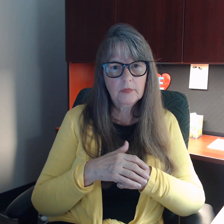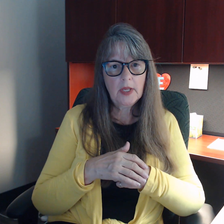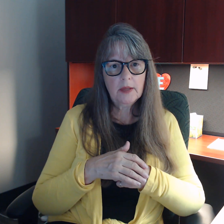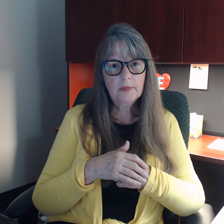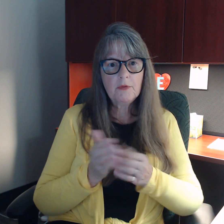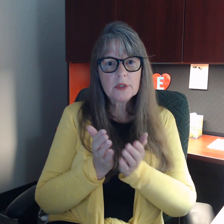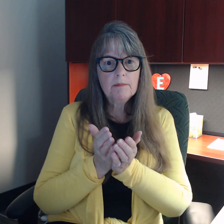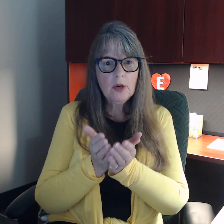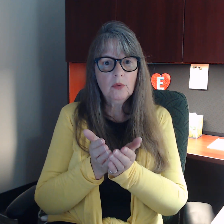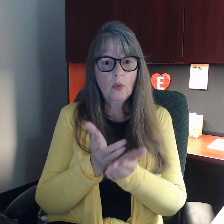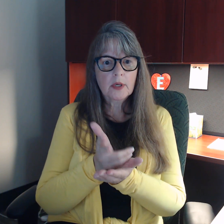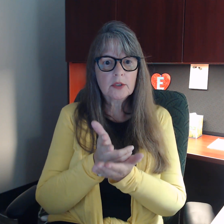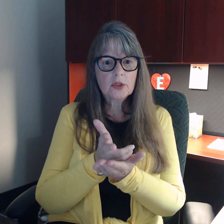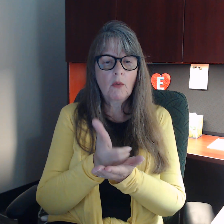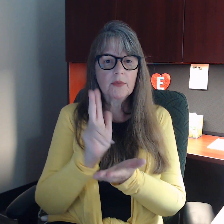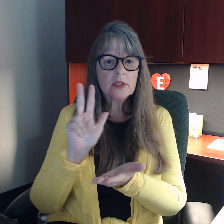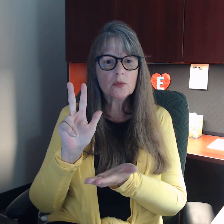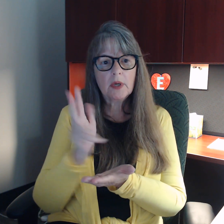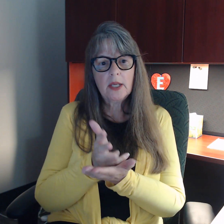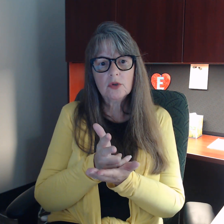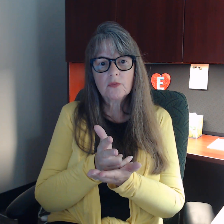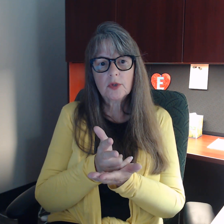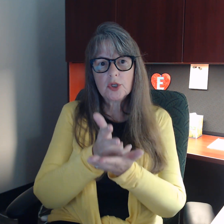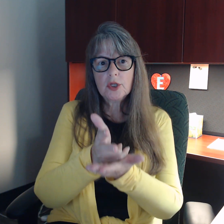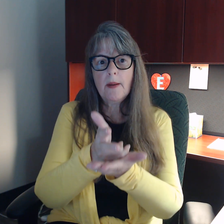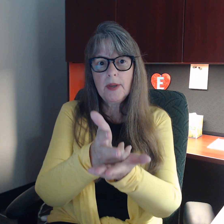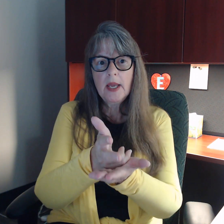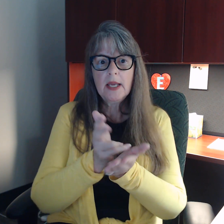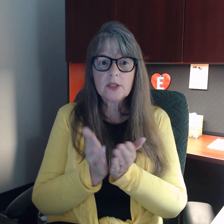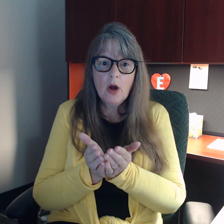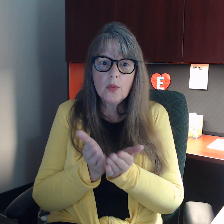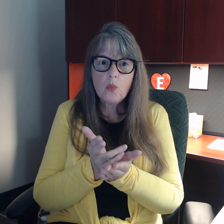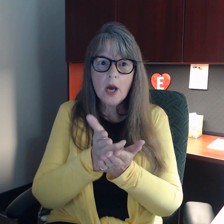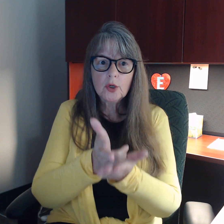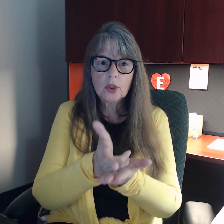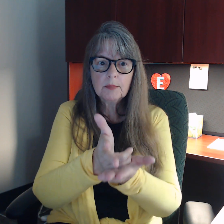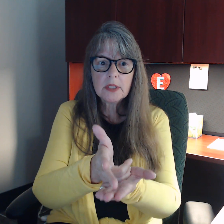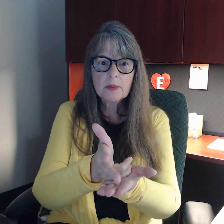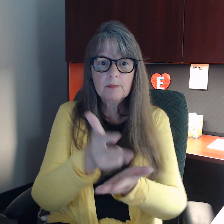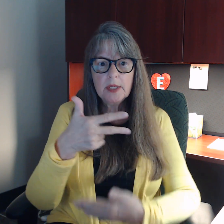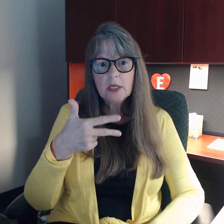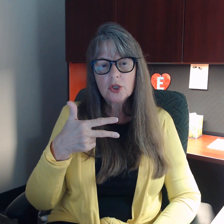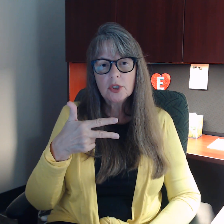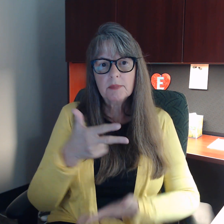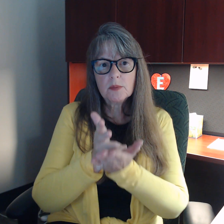Yeah, if it was a boat or this is what I use for a ship. It's on the water, but it's a big ship. It's